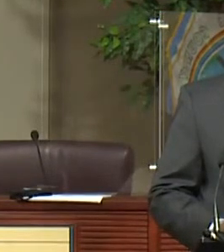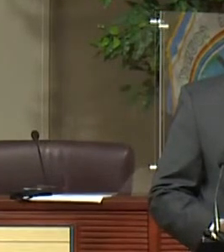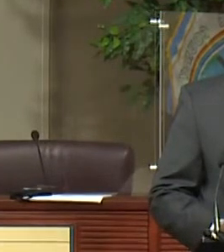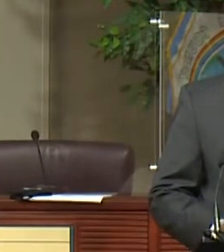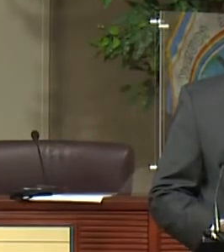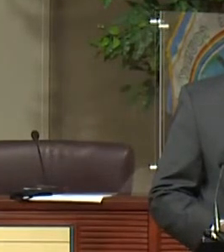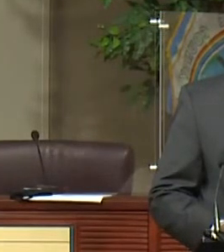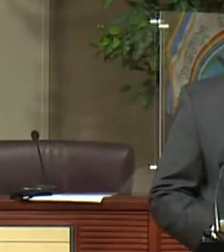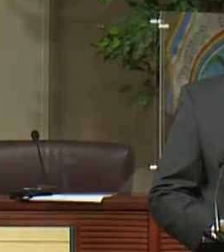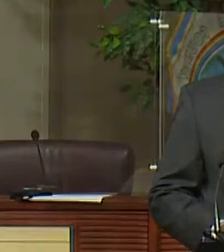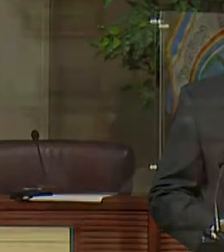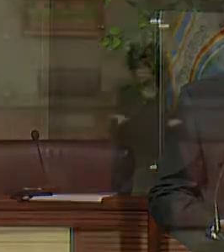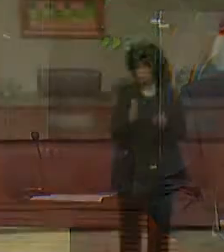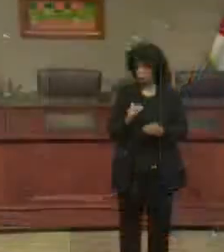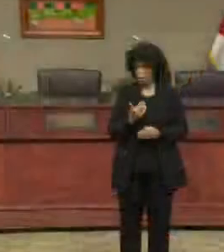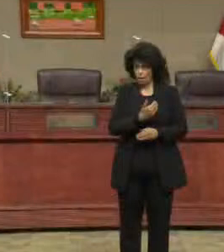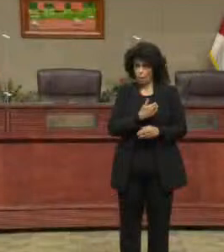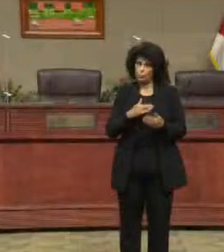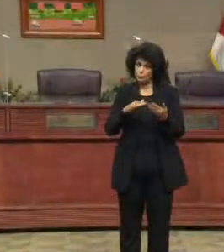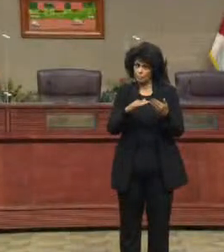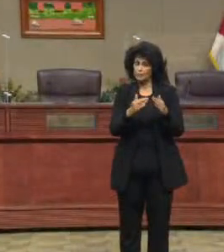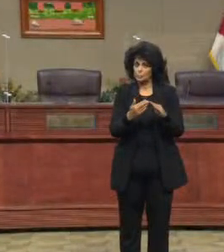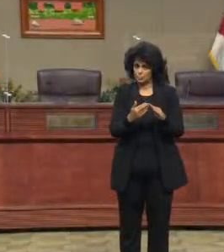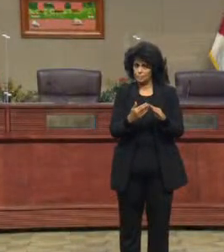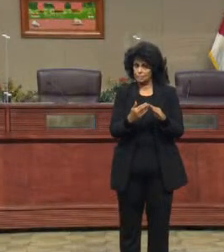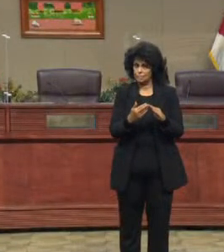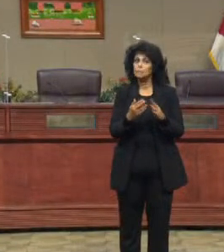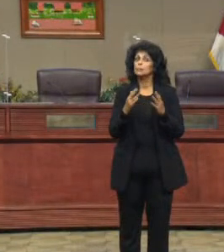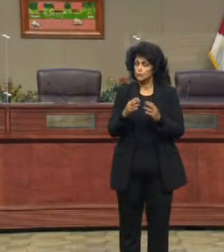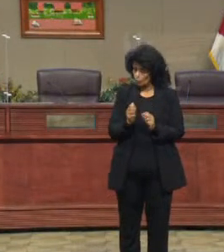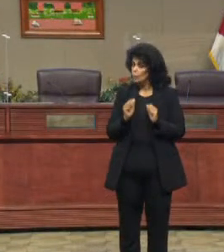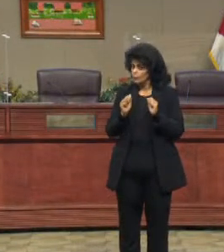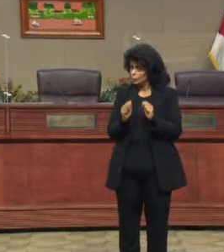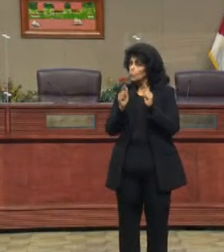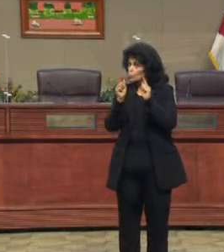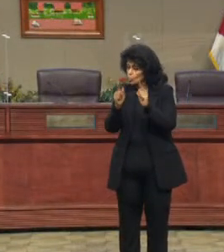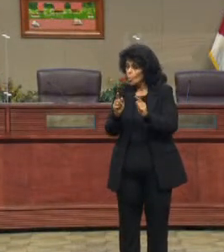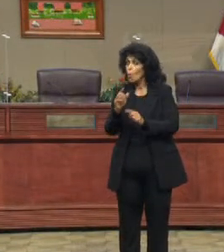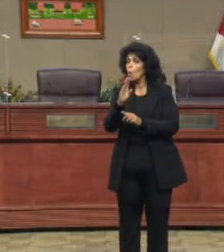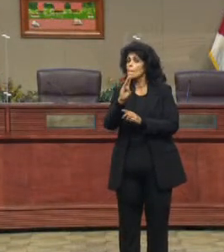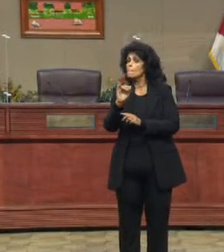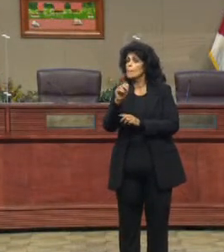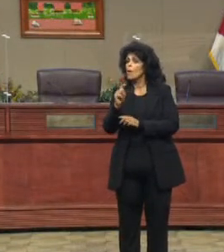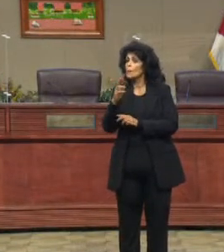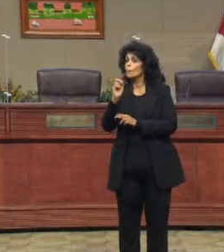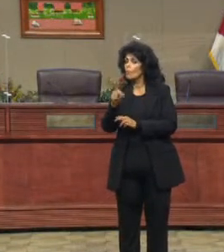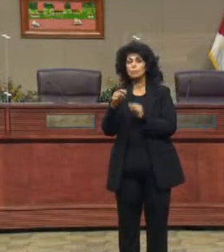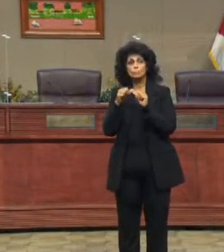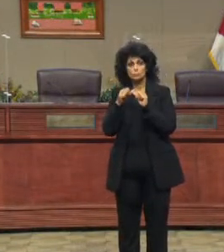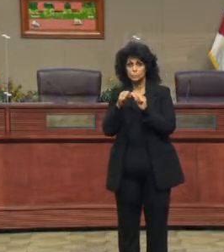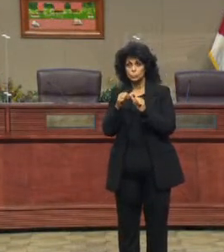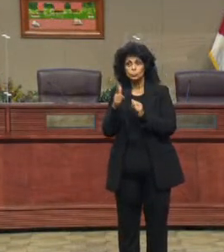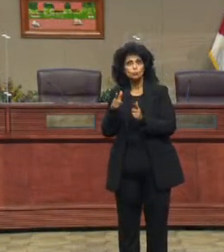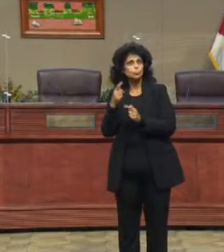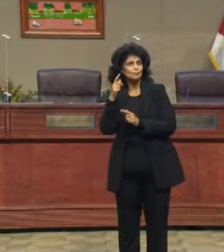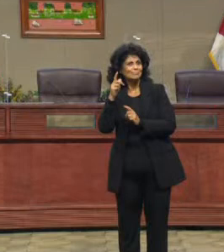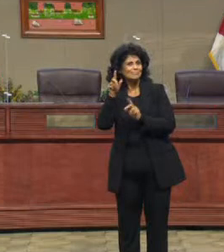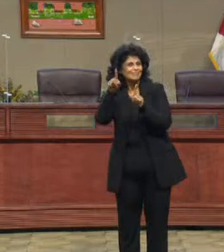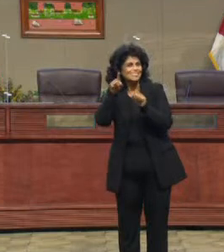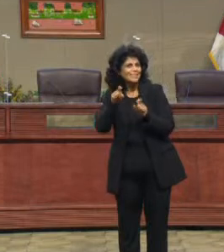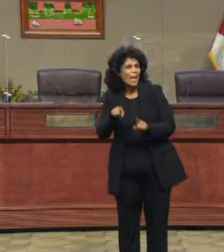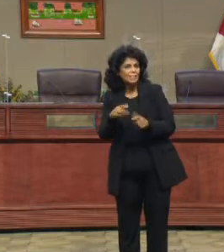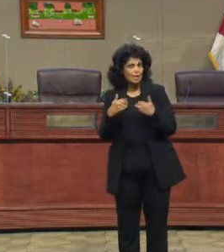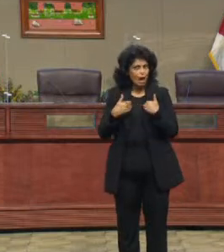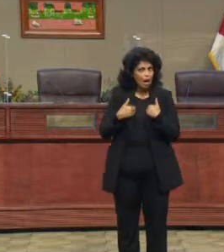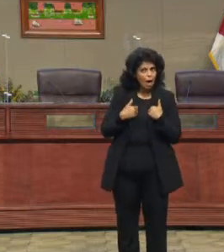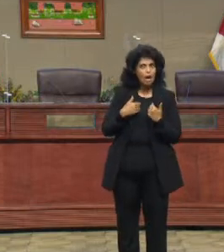COVID-19 testing remains at Barnett Park. Orange County Health Services maintains the site, and we are open